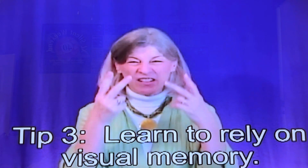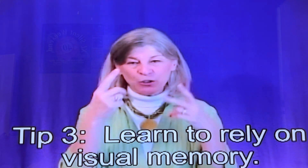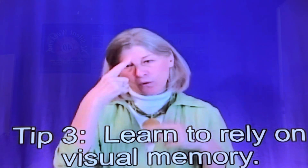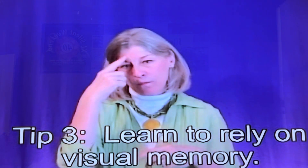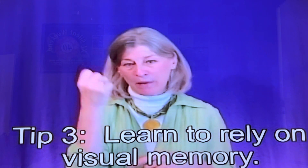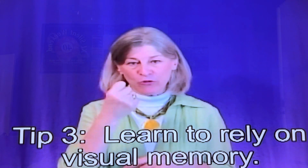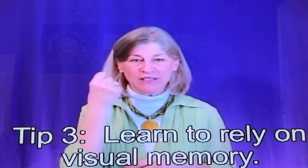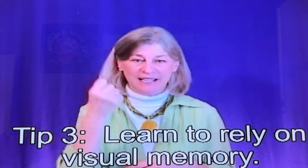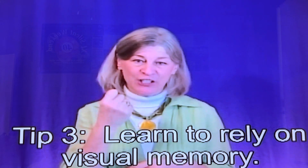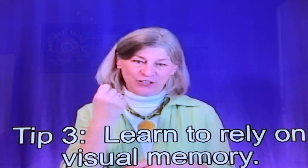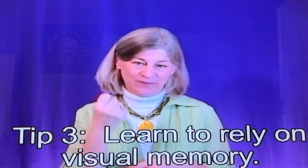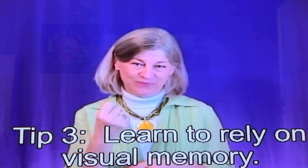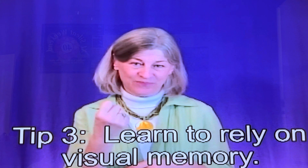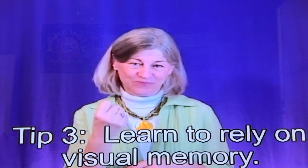visual memorization.